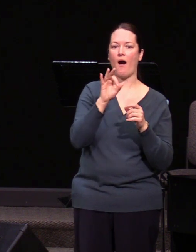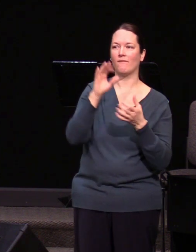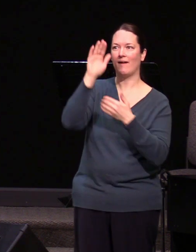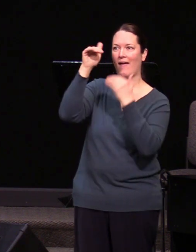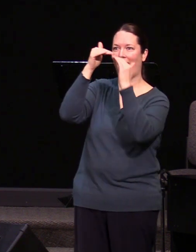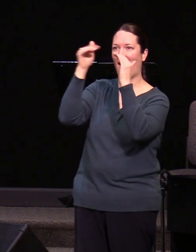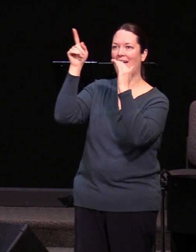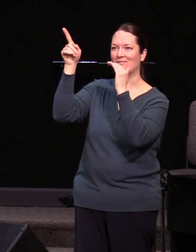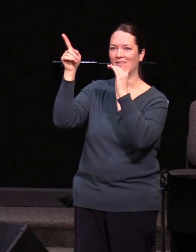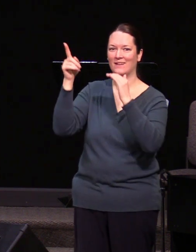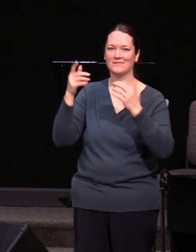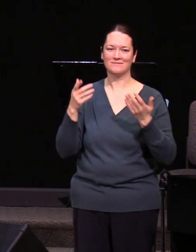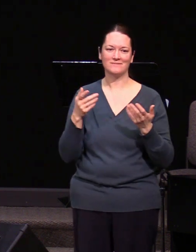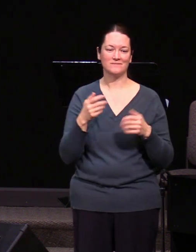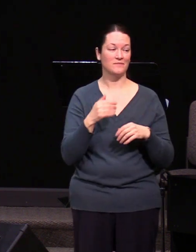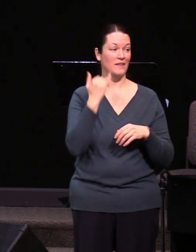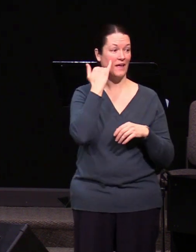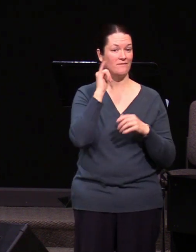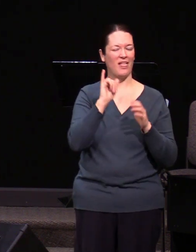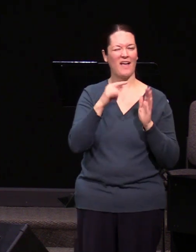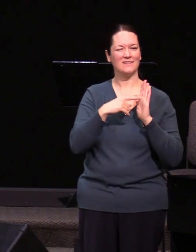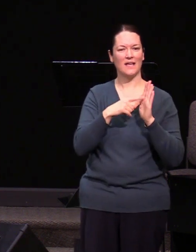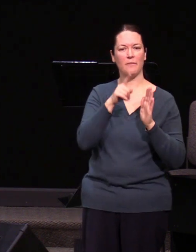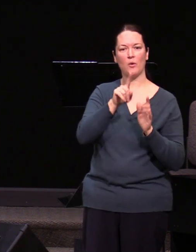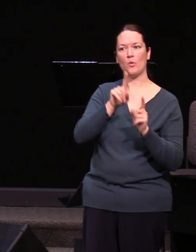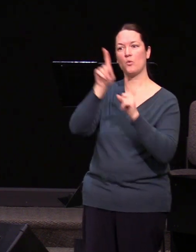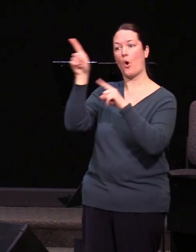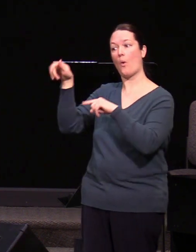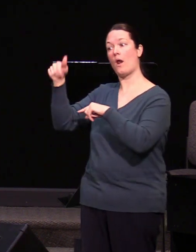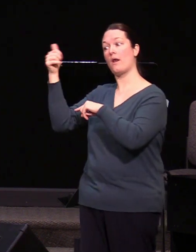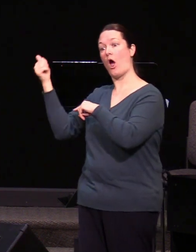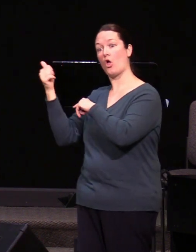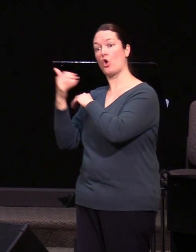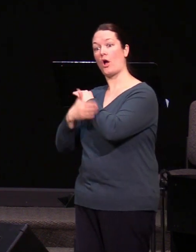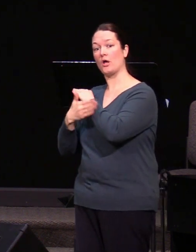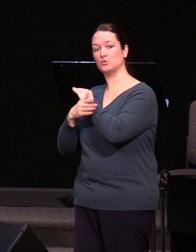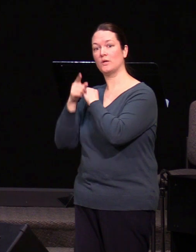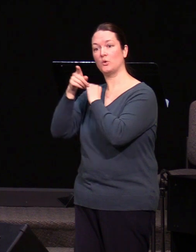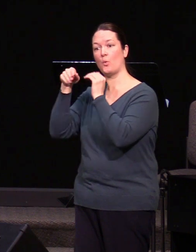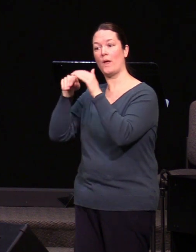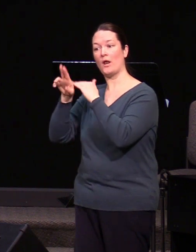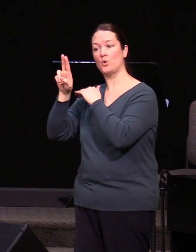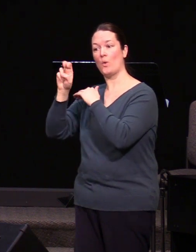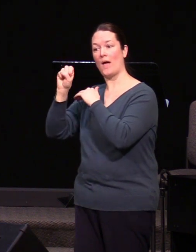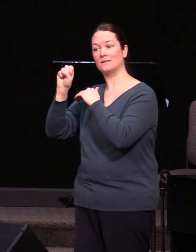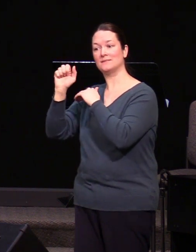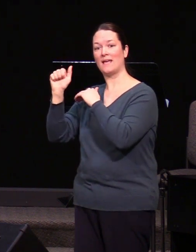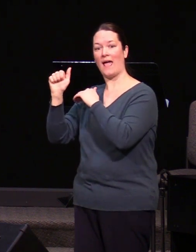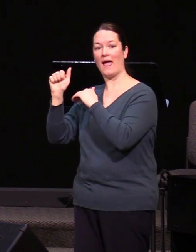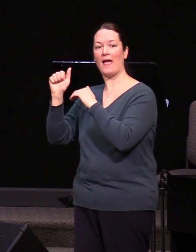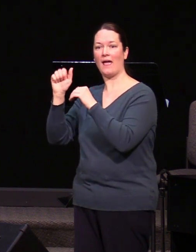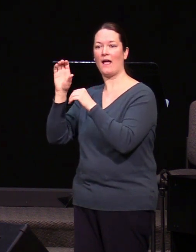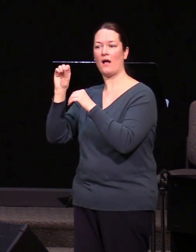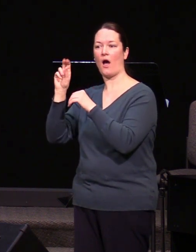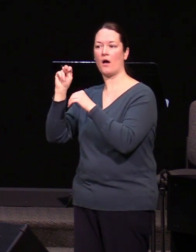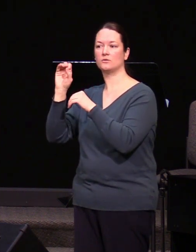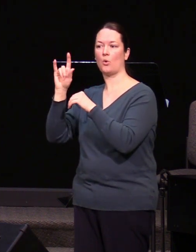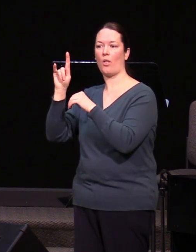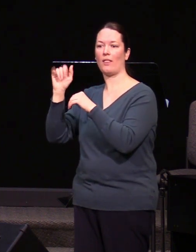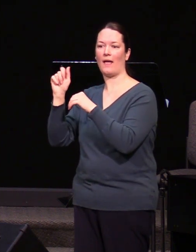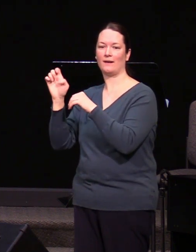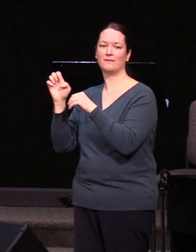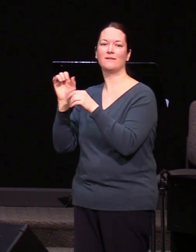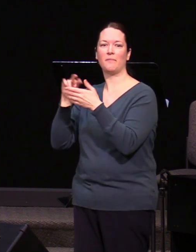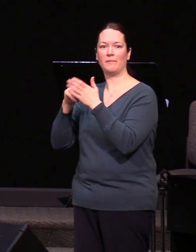Okay? In the same way, if you go to another country and visit the United States consulate, and you enter and like it's United States soil, technically, and